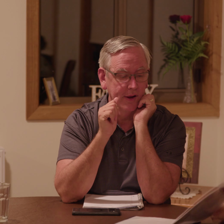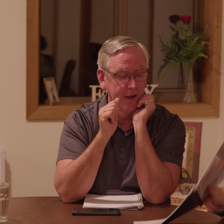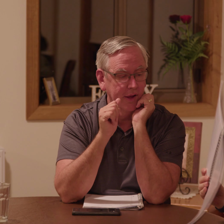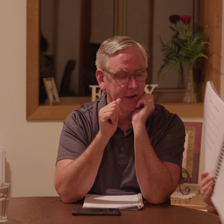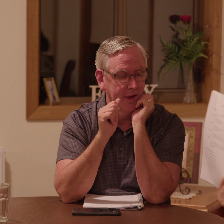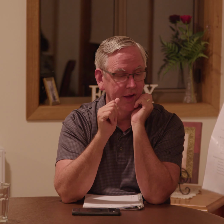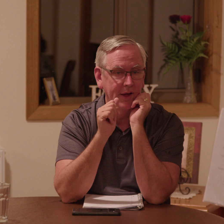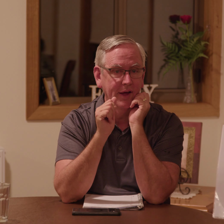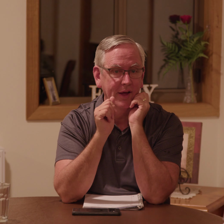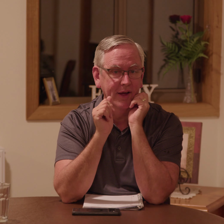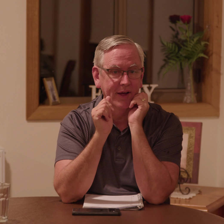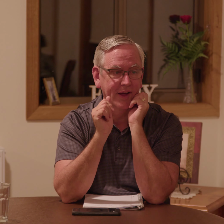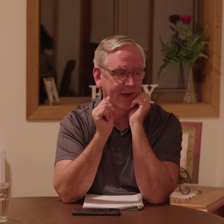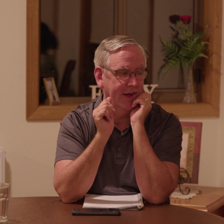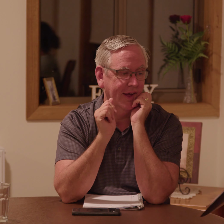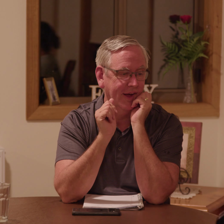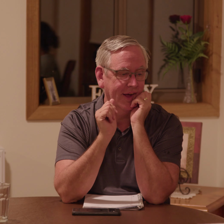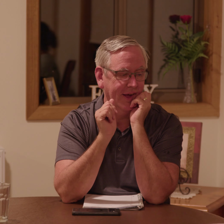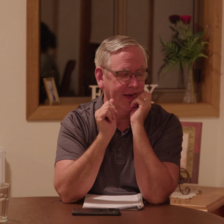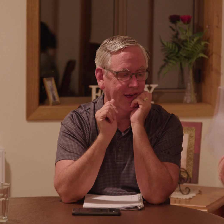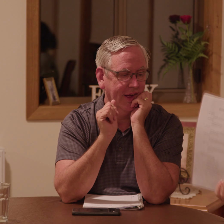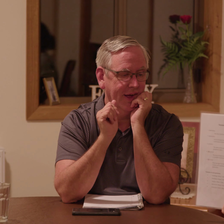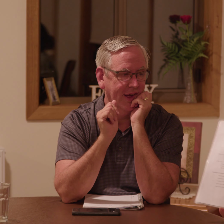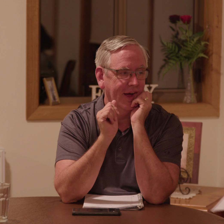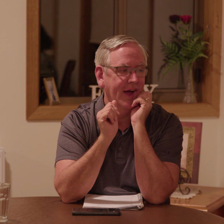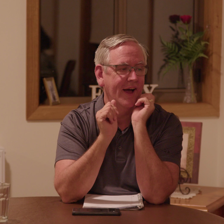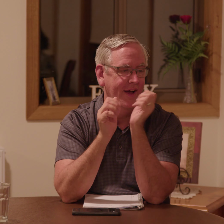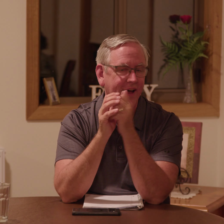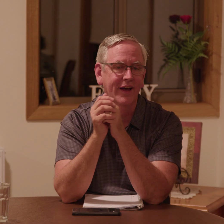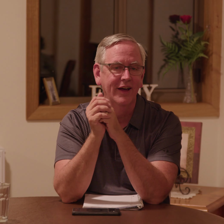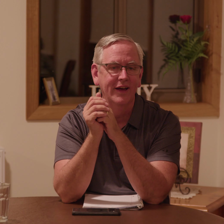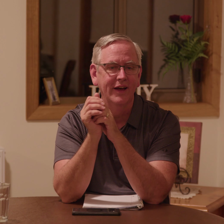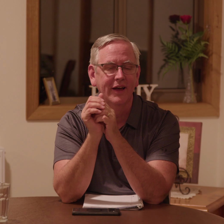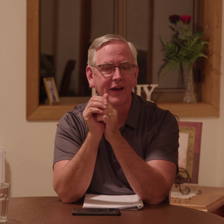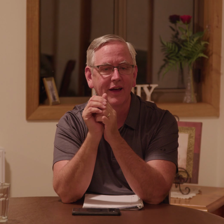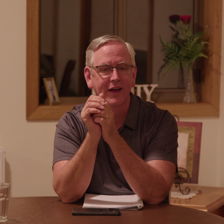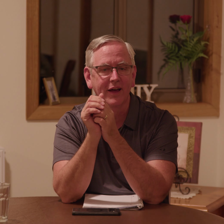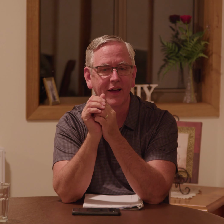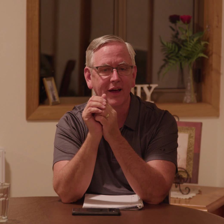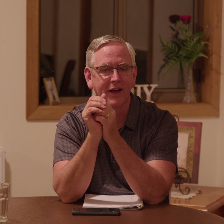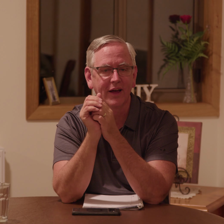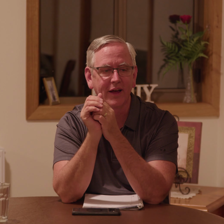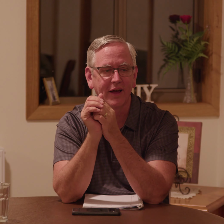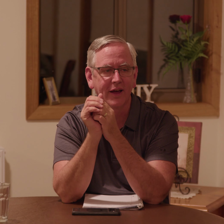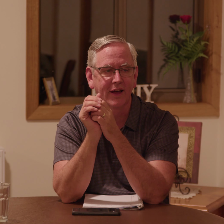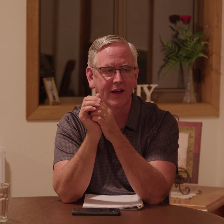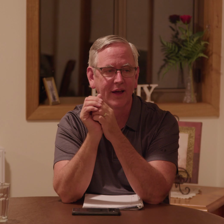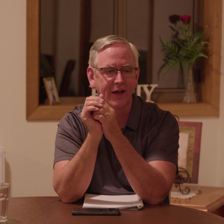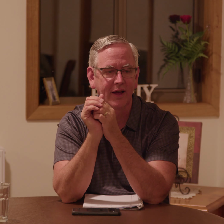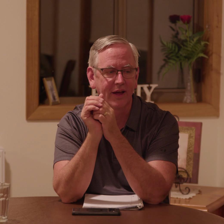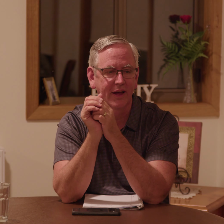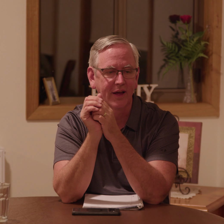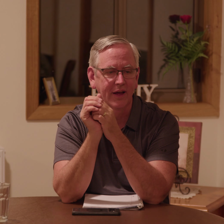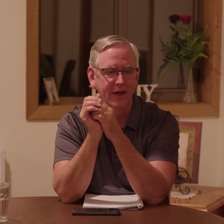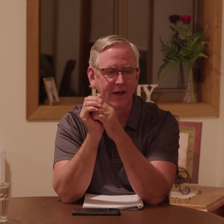You guys have got it on that page, one of the handouts, Sandy. Sorry? You have what he's teaching